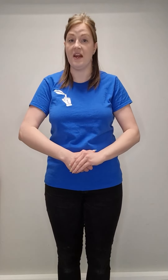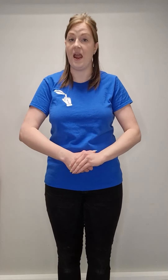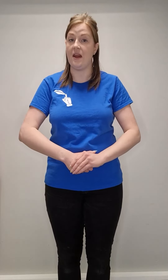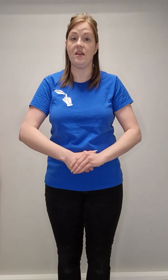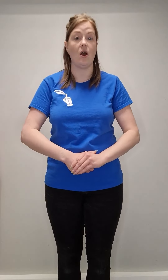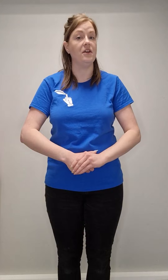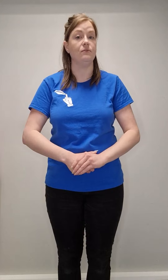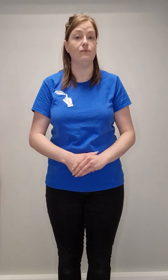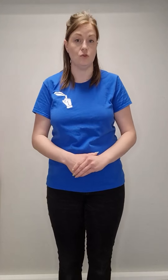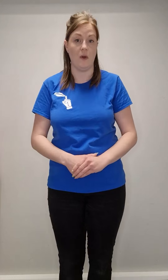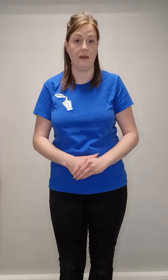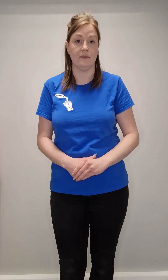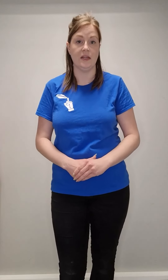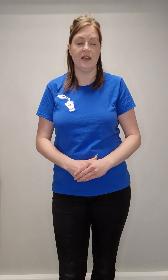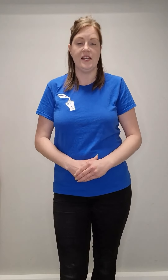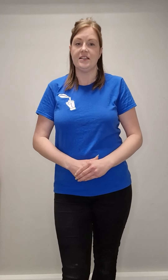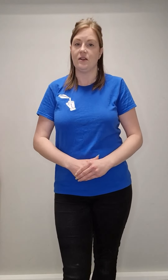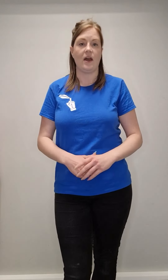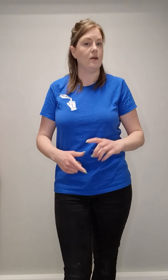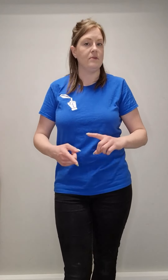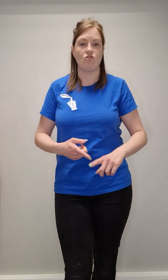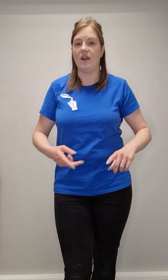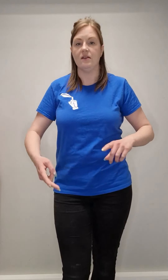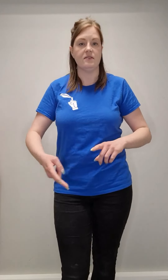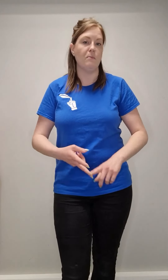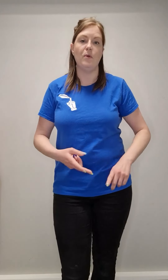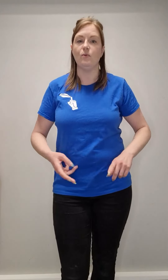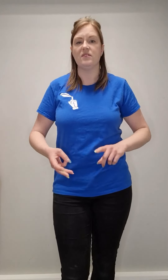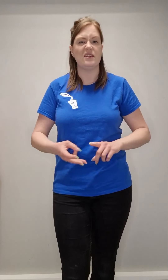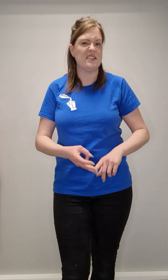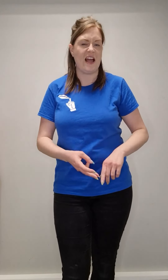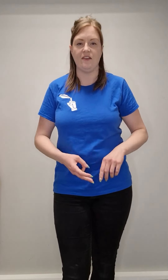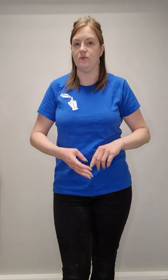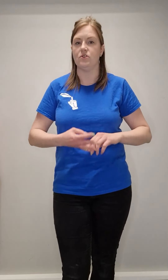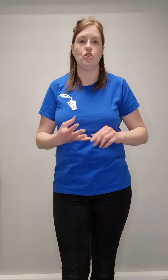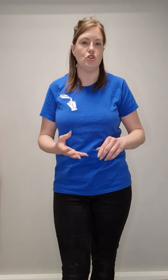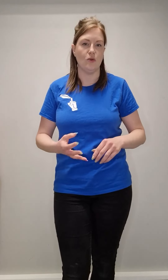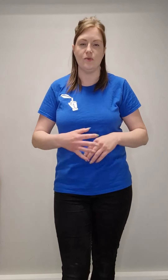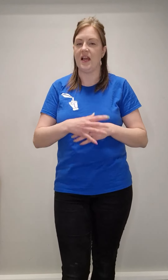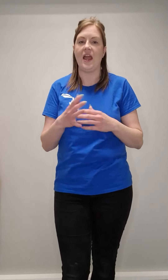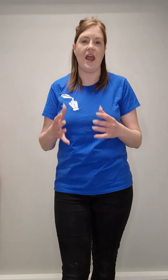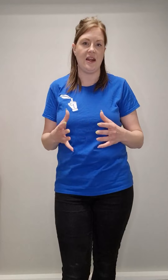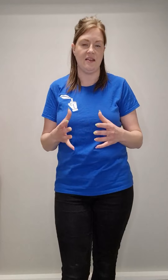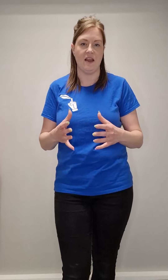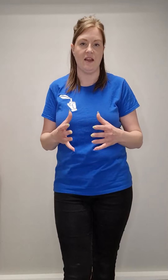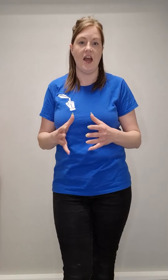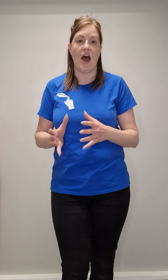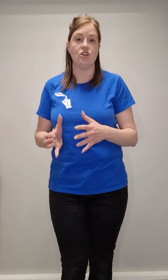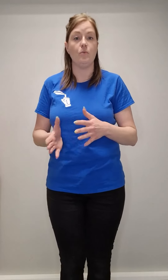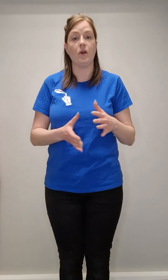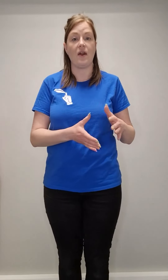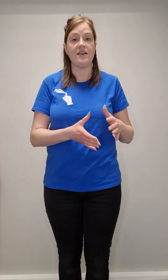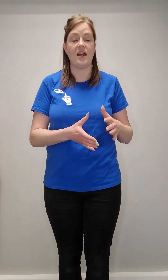mean any kind of footwear. So that can be trainers, boots, sandals, shoes, anything. As you progress and